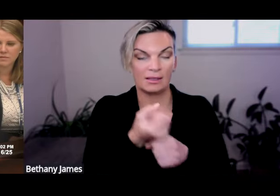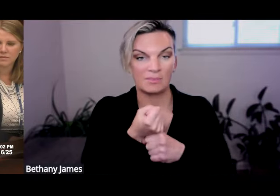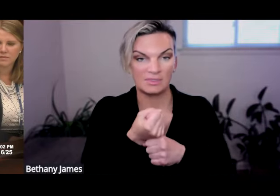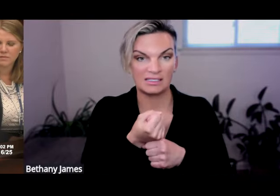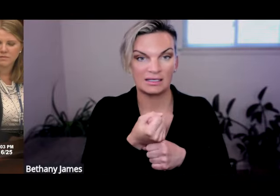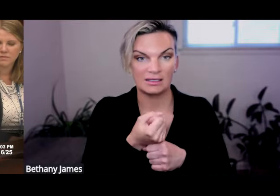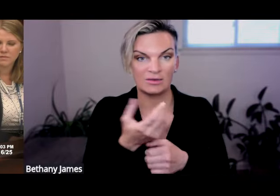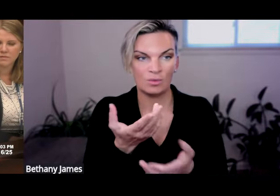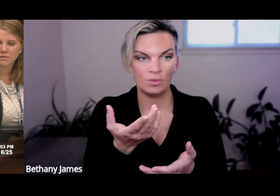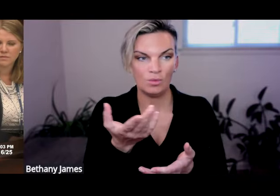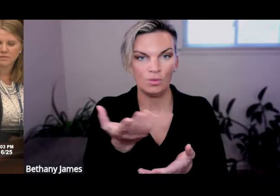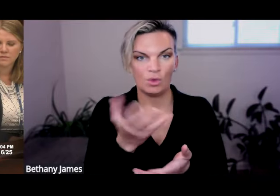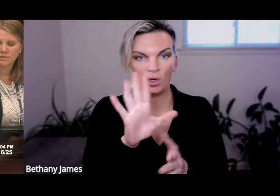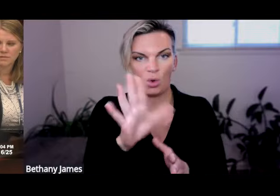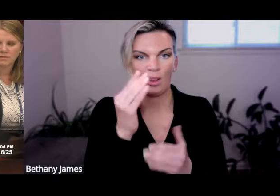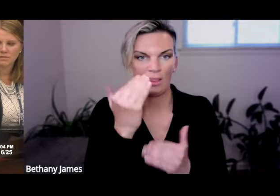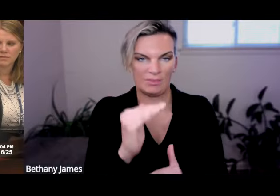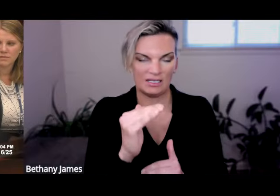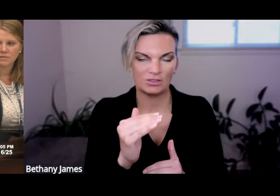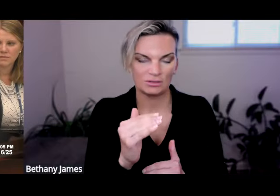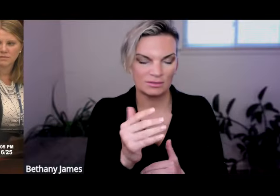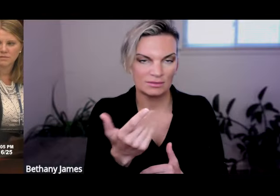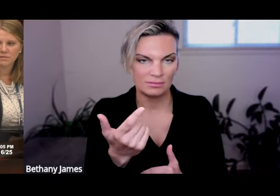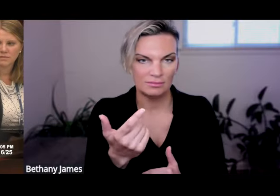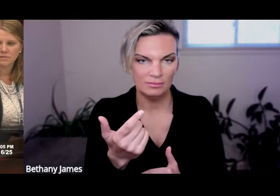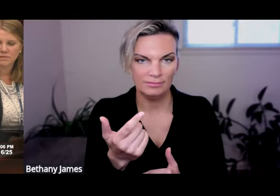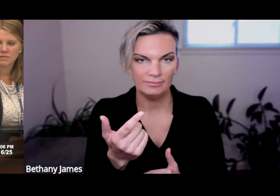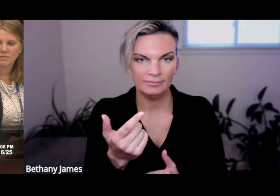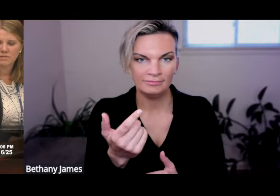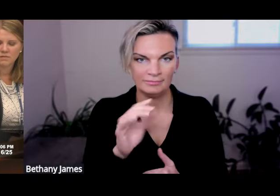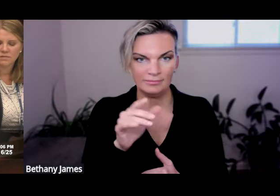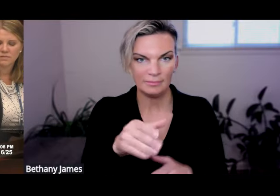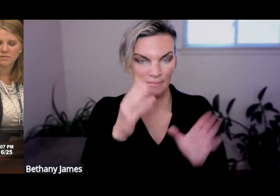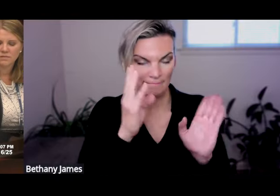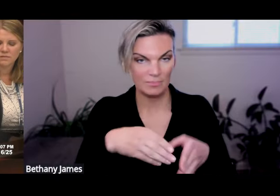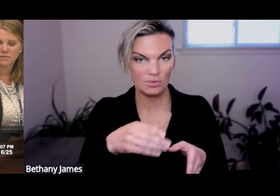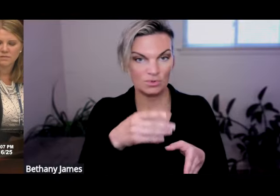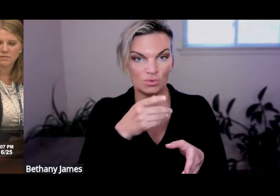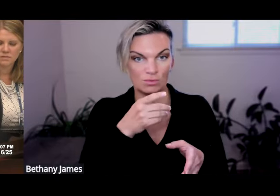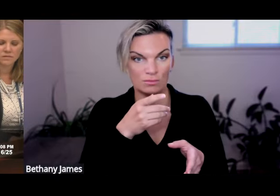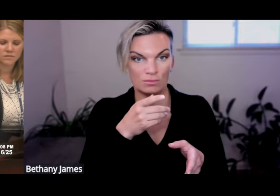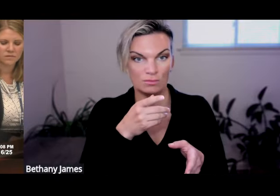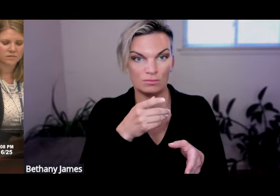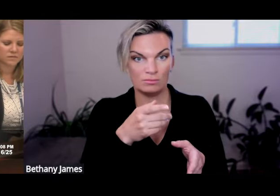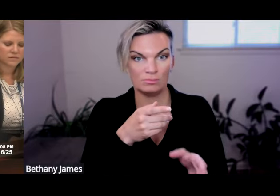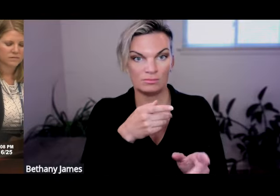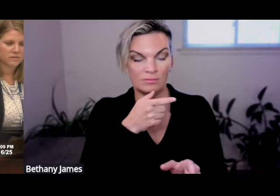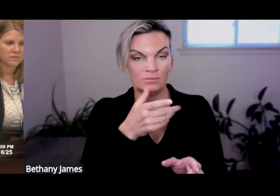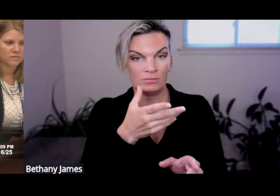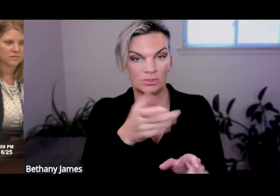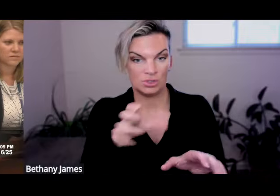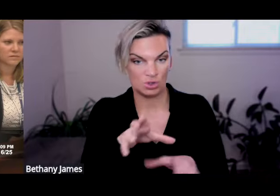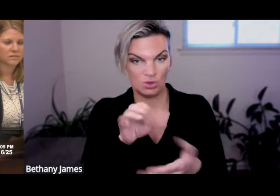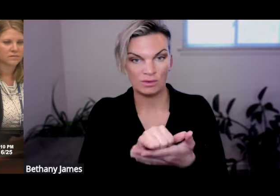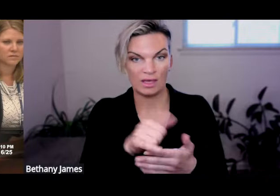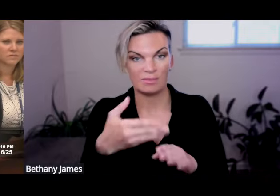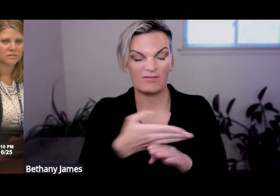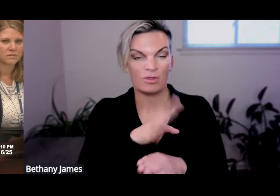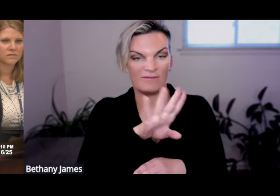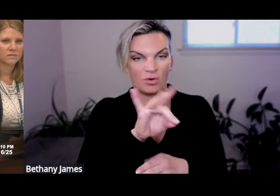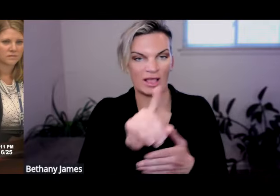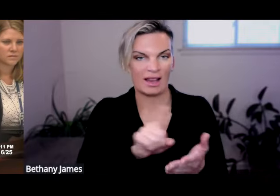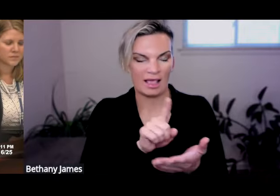your limitations are, but that's where I would say that an individual that wants to do that, 1, get it to us before the 48-hour deadline, but